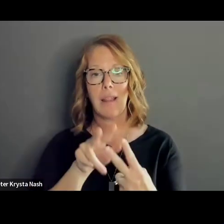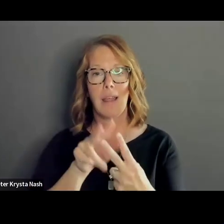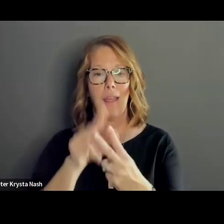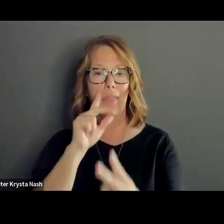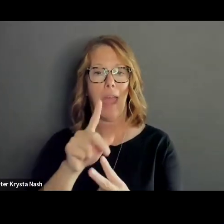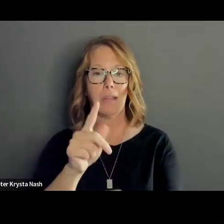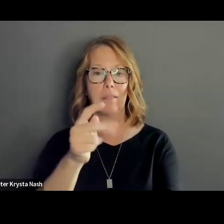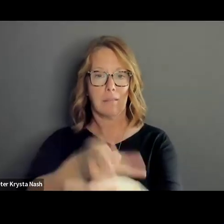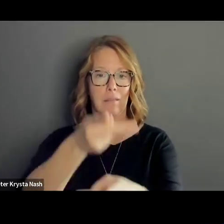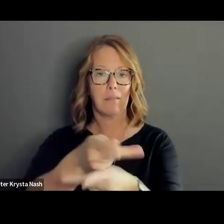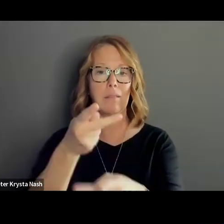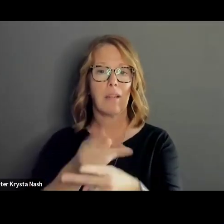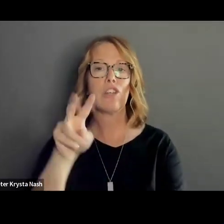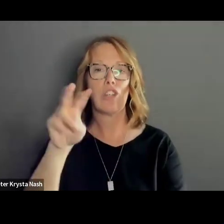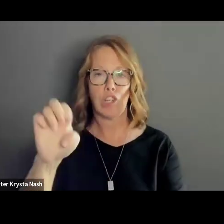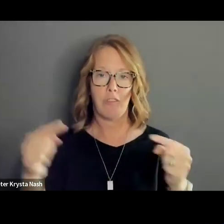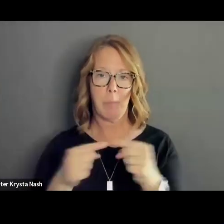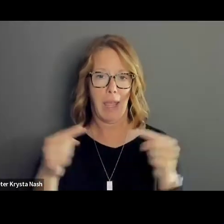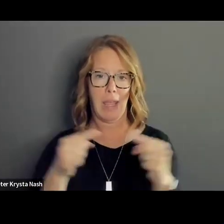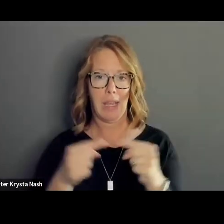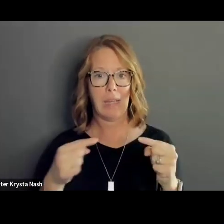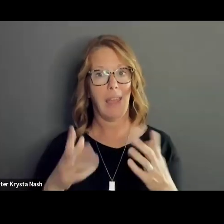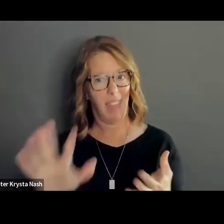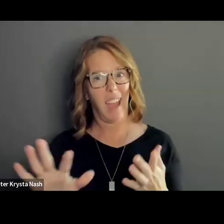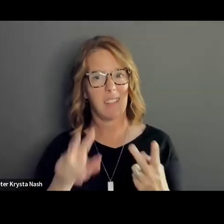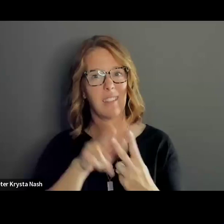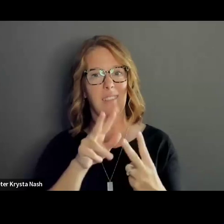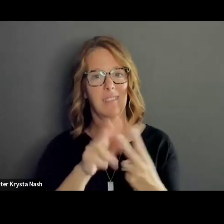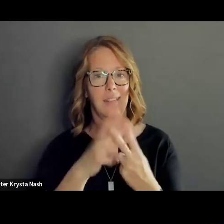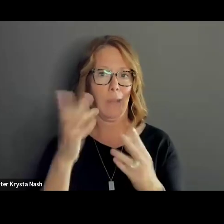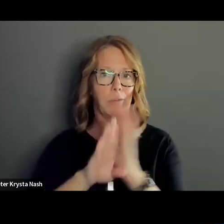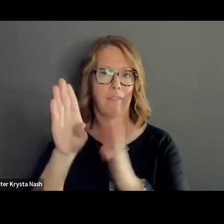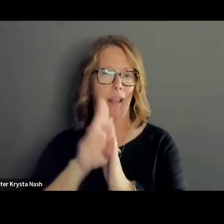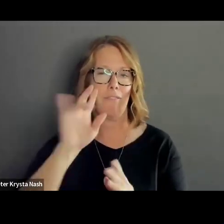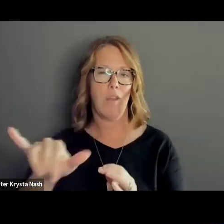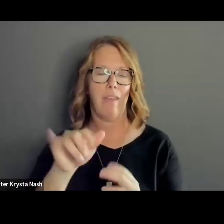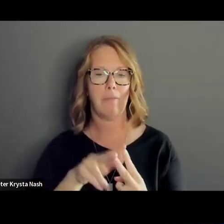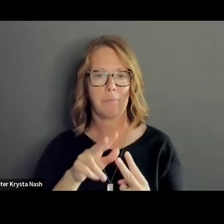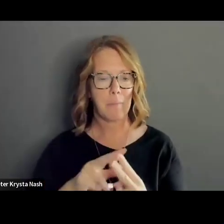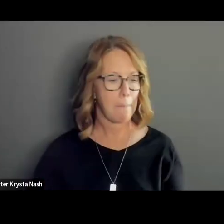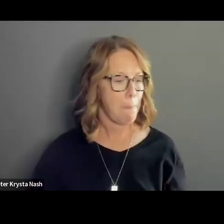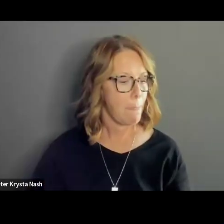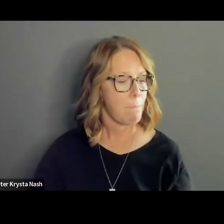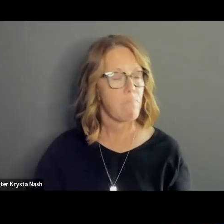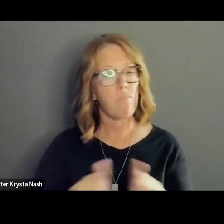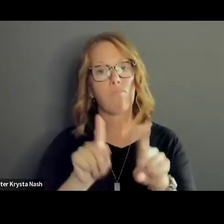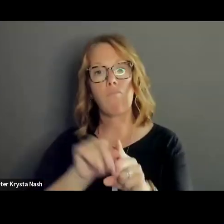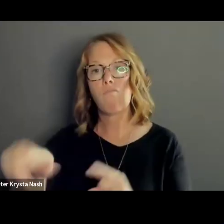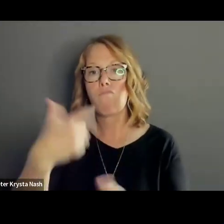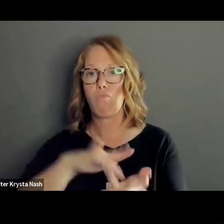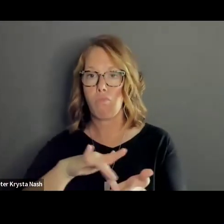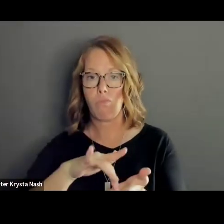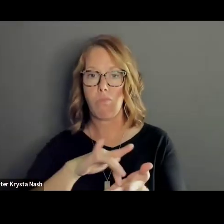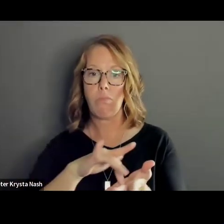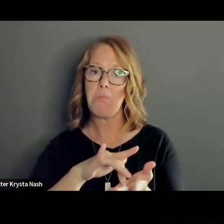pain. That is their job. That's what they were devised to do. There are also other medications.